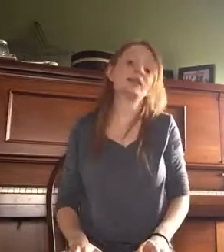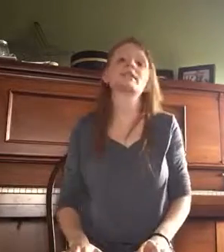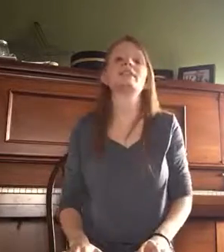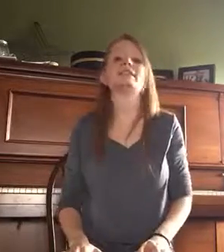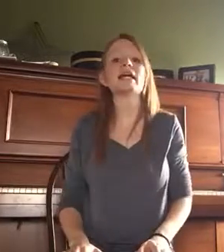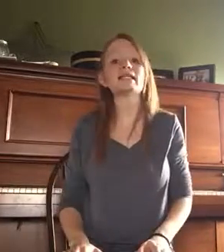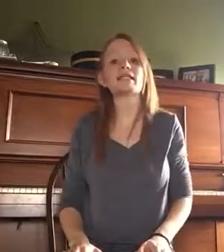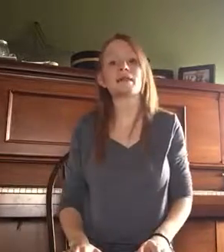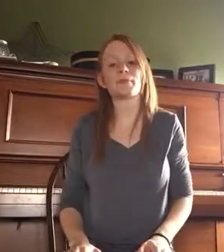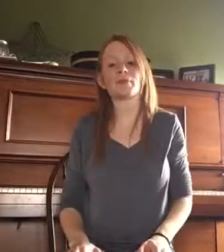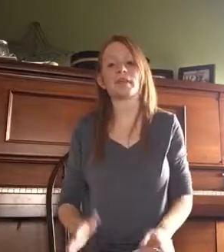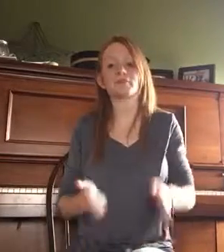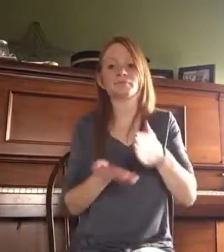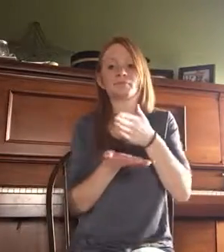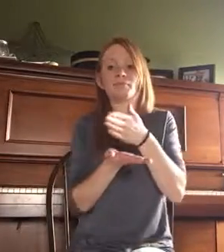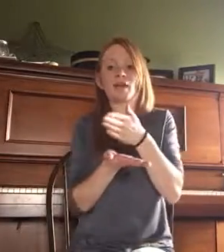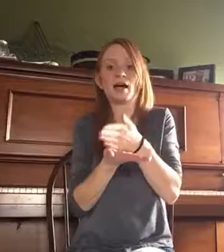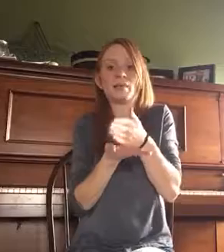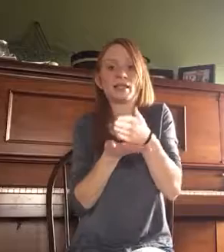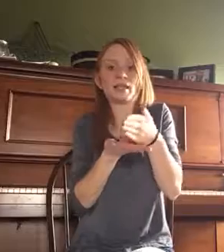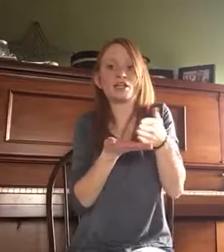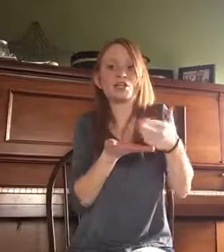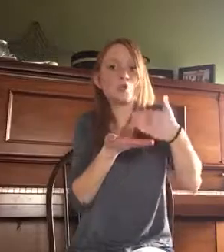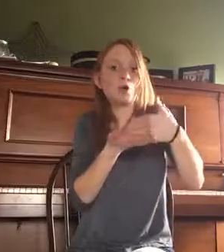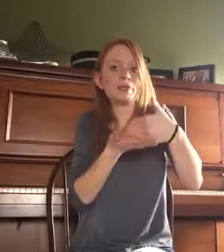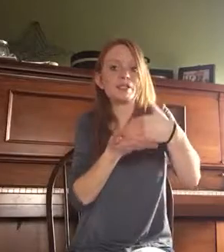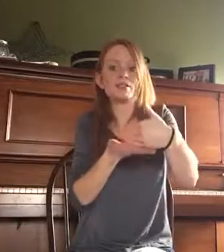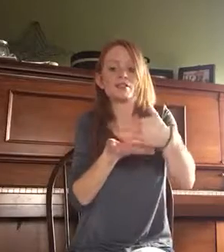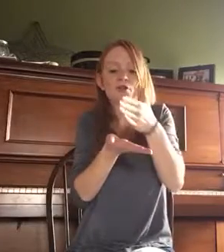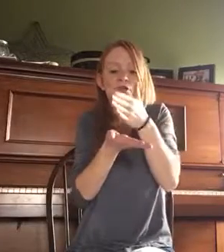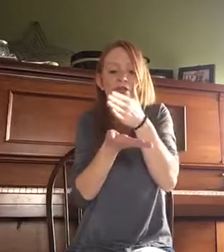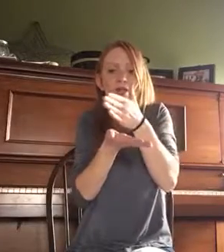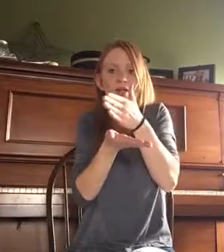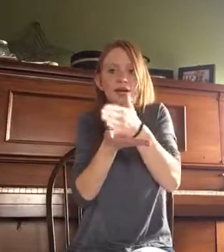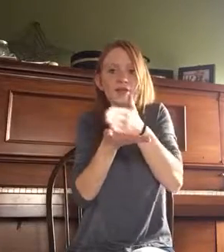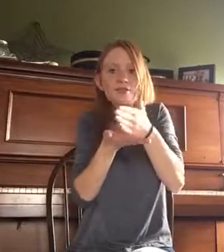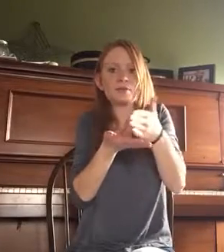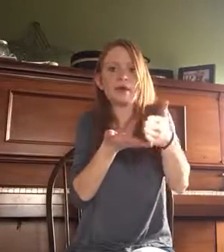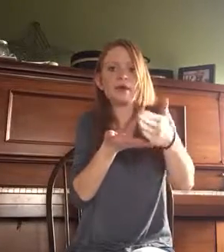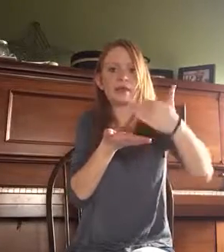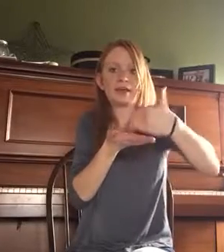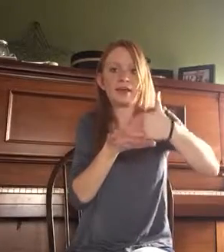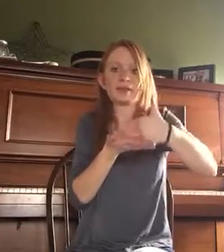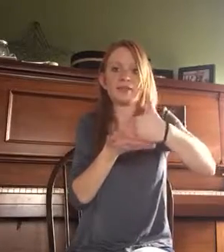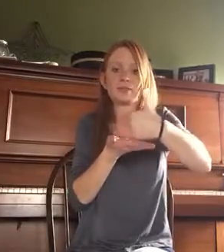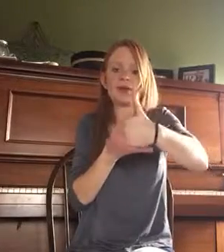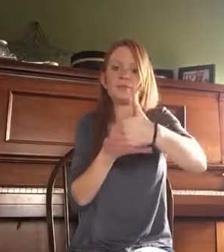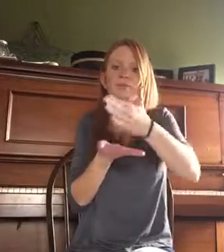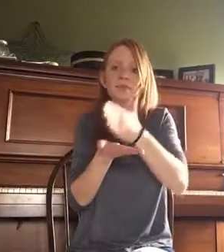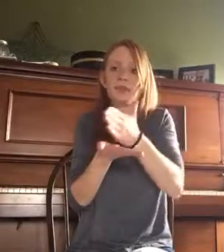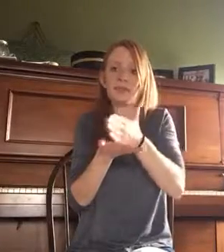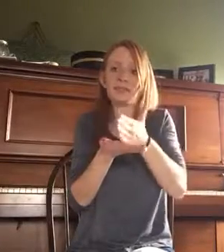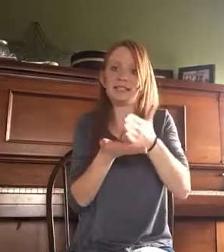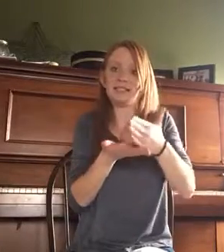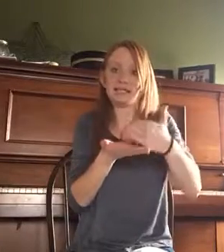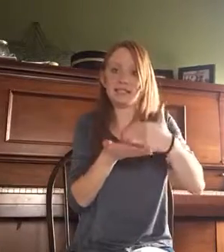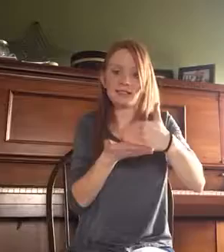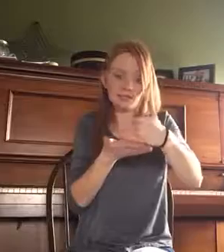To dice something, that's like in small pieces. So you're gonna cut it this way and then cut it this way. That would be to dice